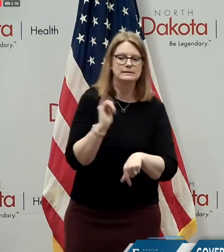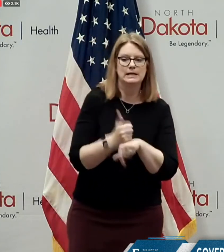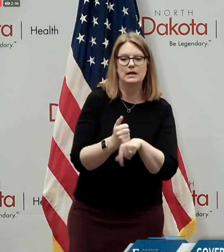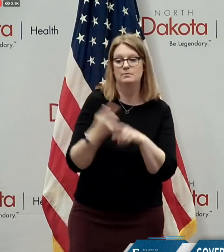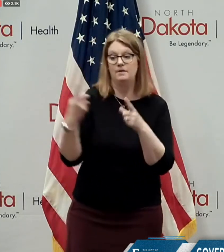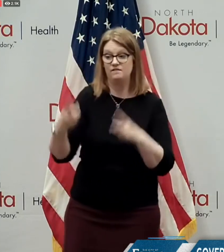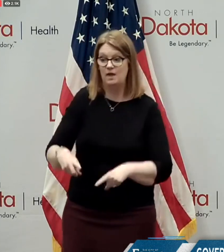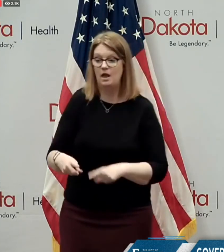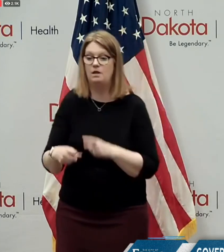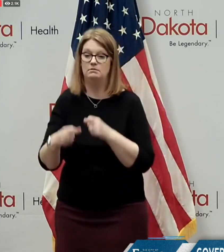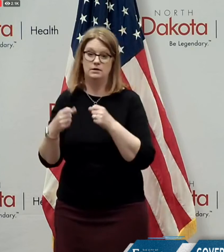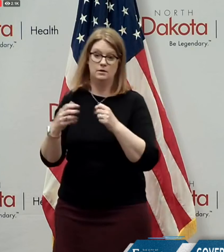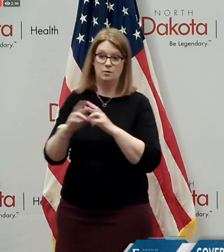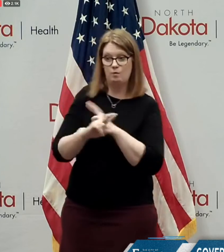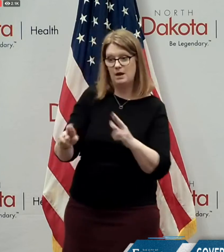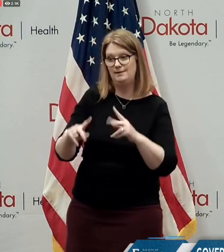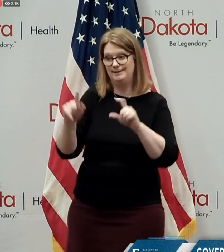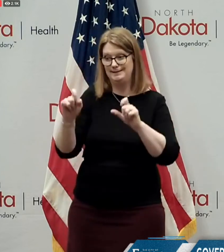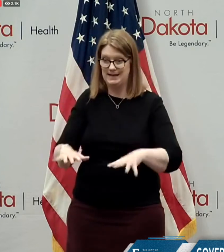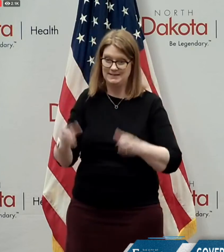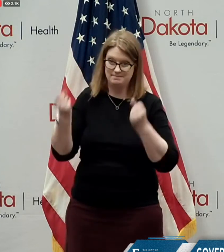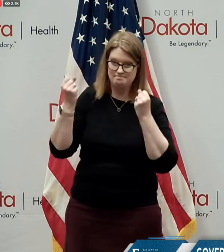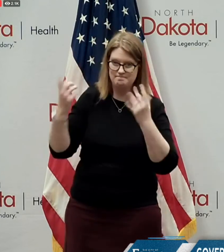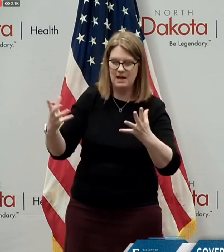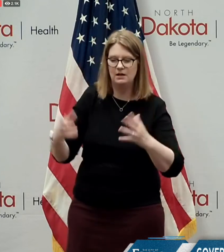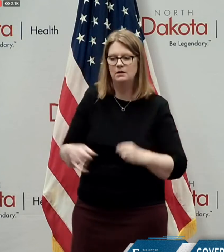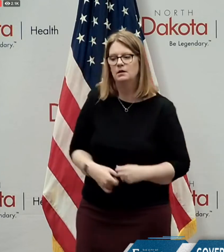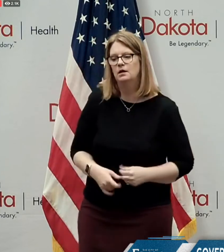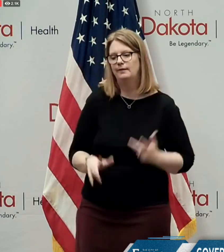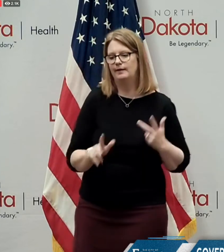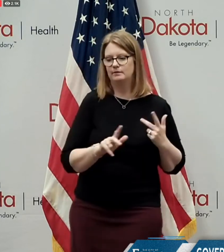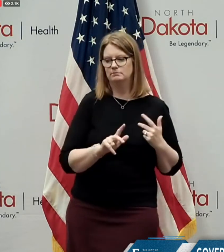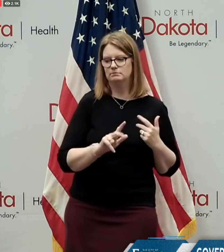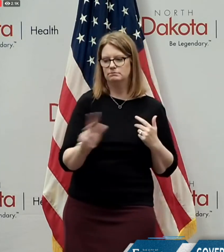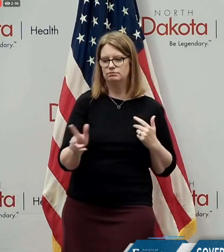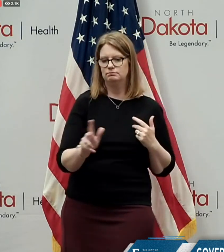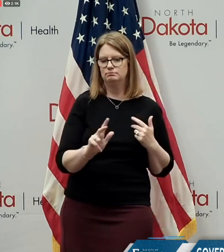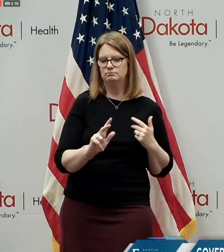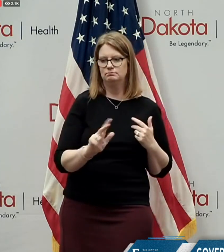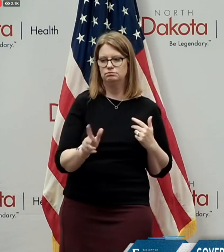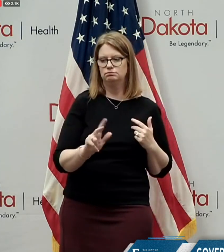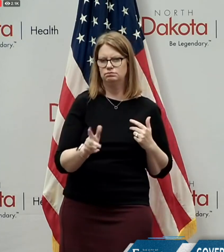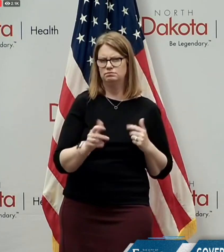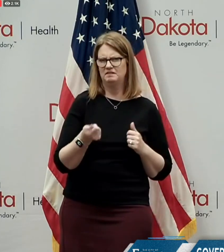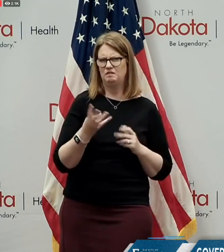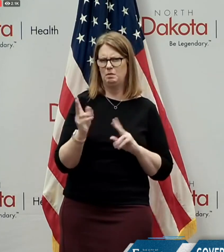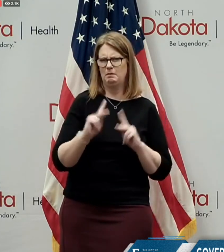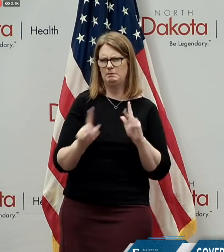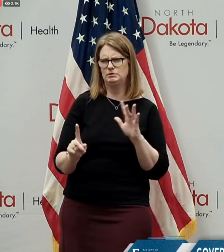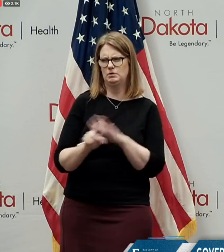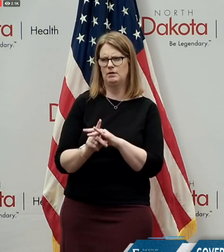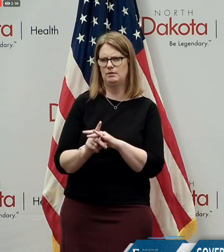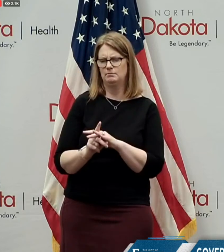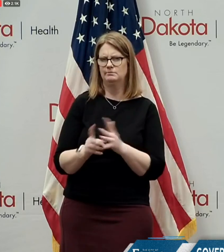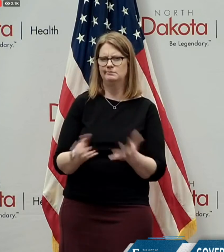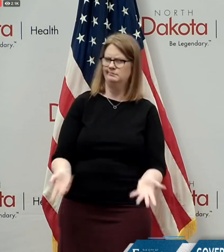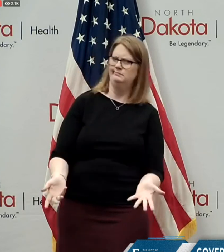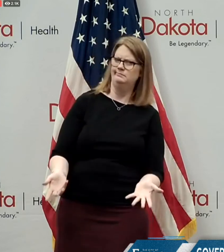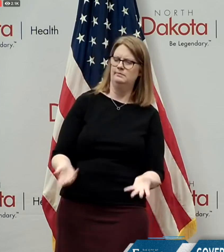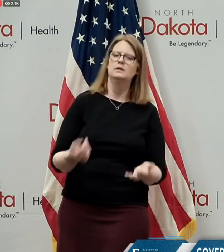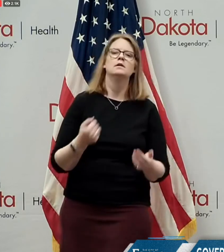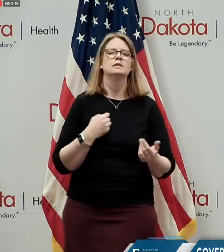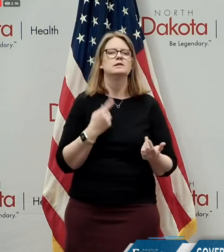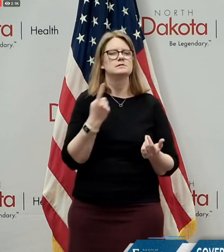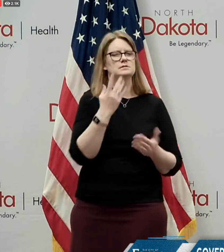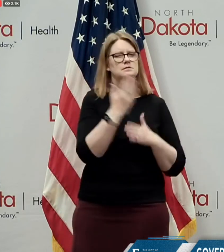and then not as many people show up as you were prepared to test, and that's again part of why we've had some lower